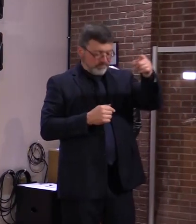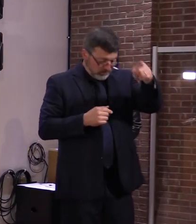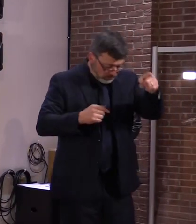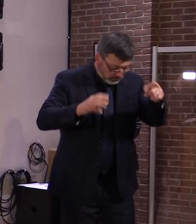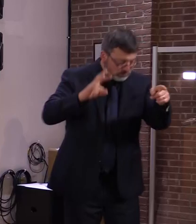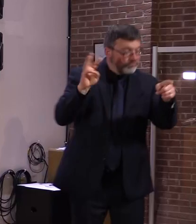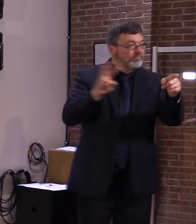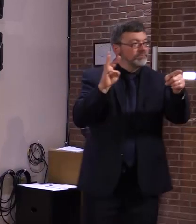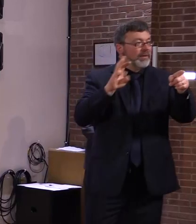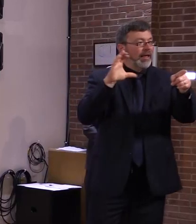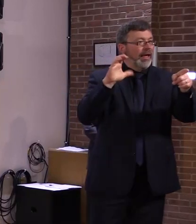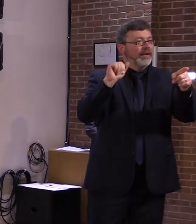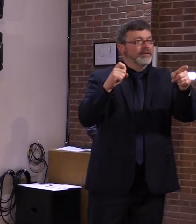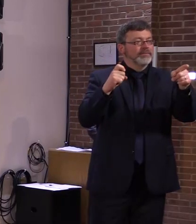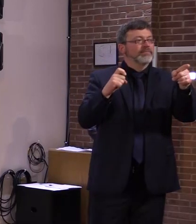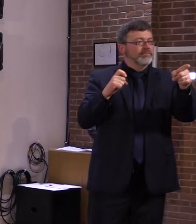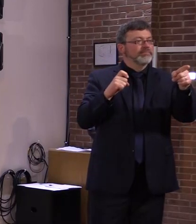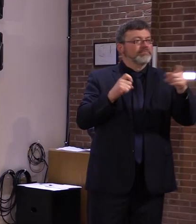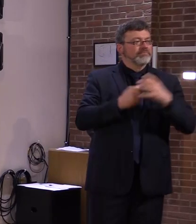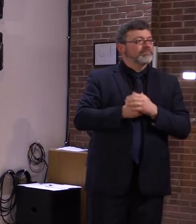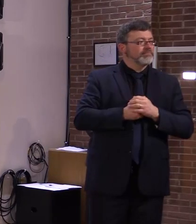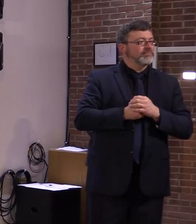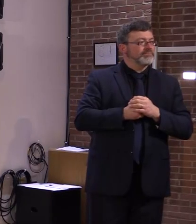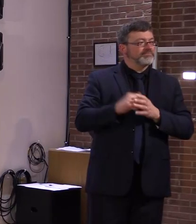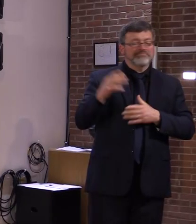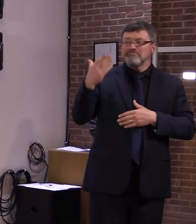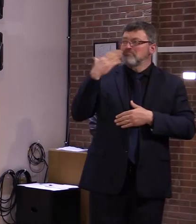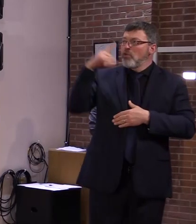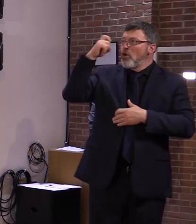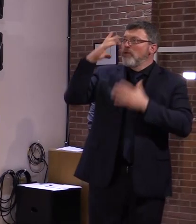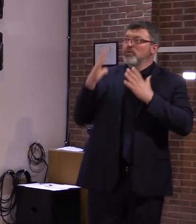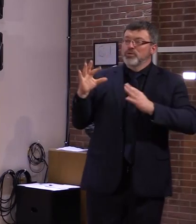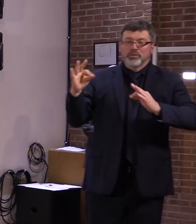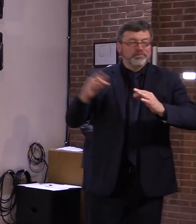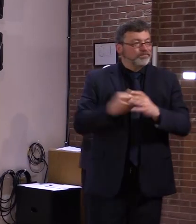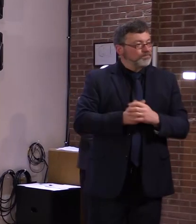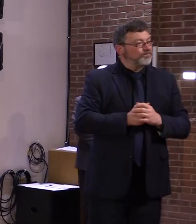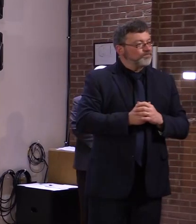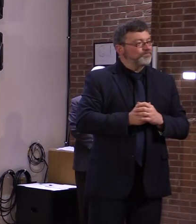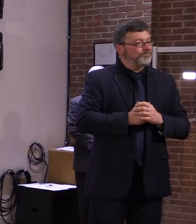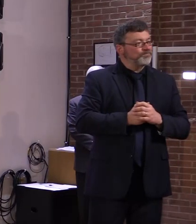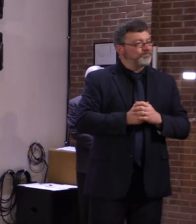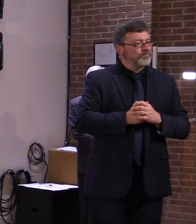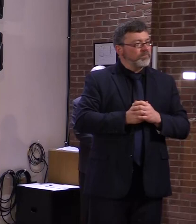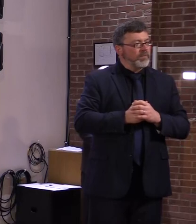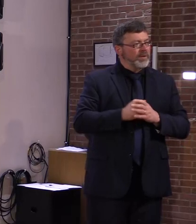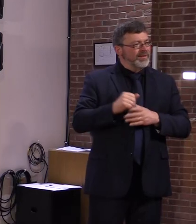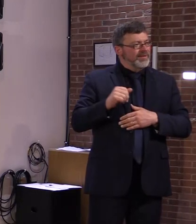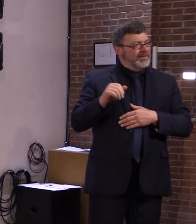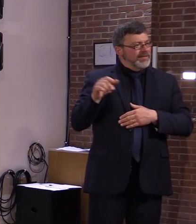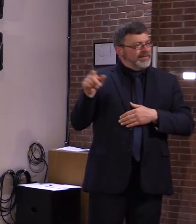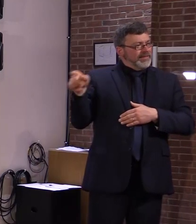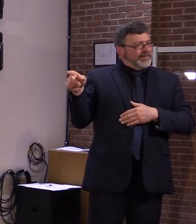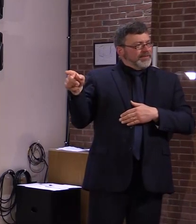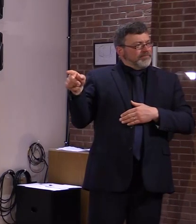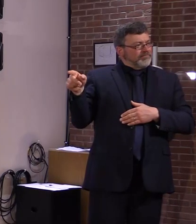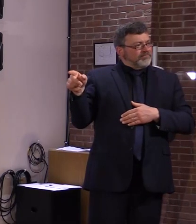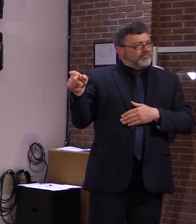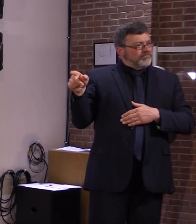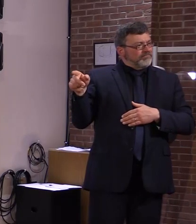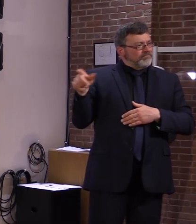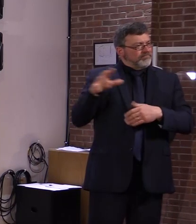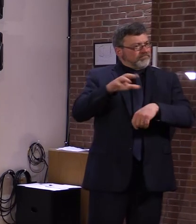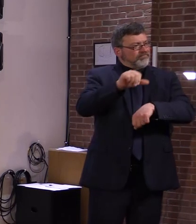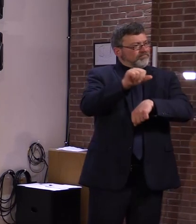Starting with Governor Cutler, WCAX. Thank you, Governor. So how do you envision employers navigating these new mask rules? Of course,